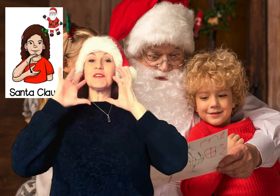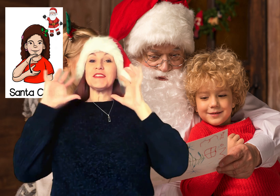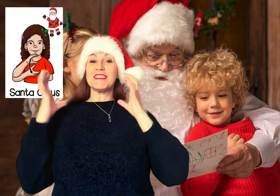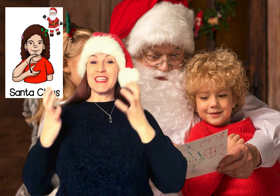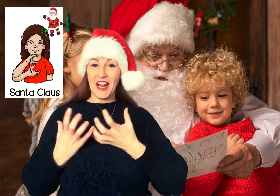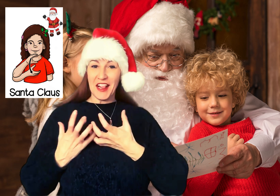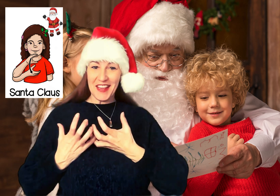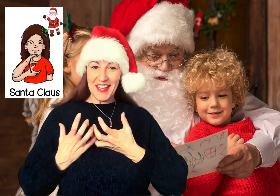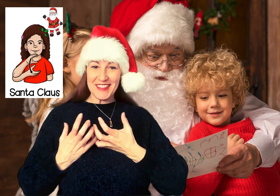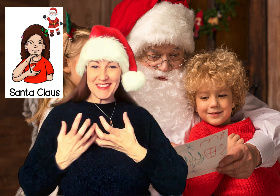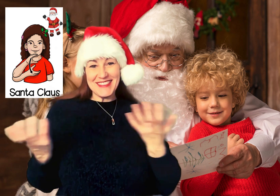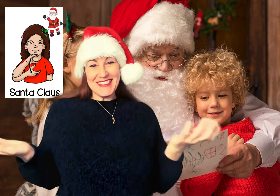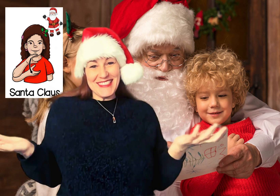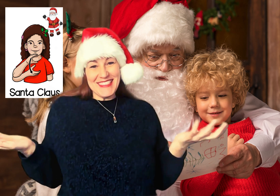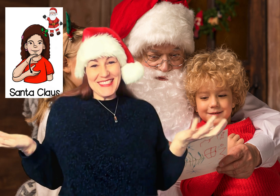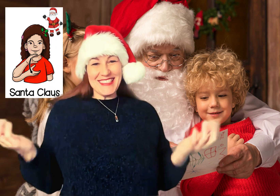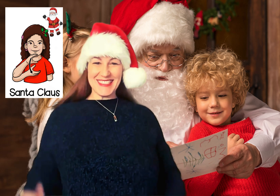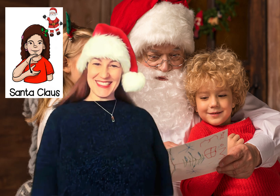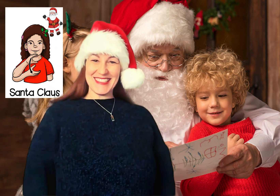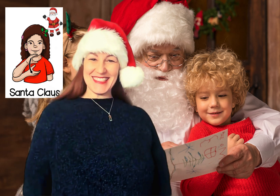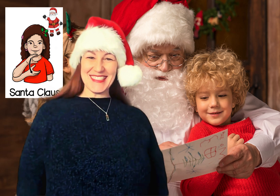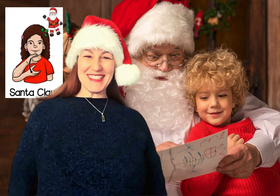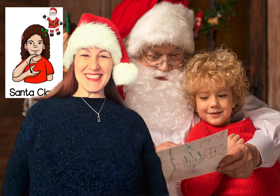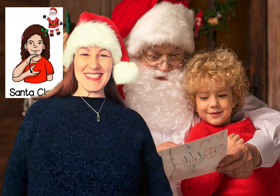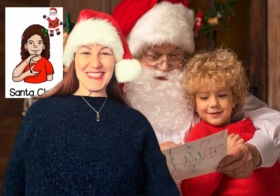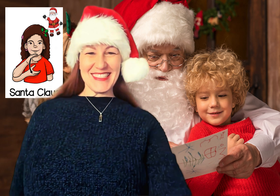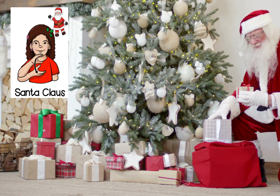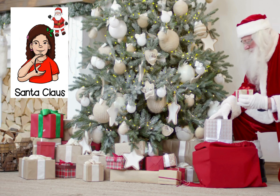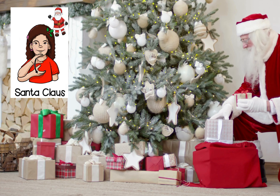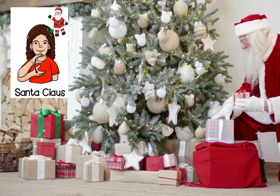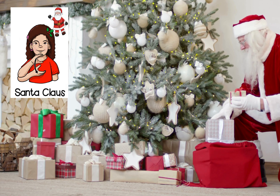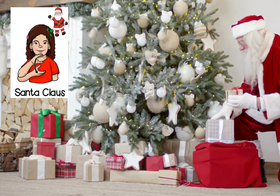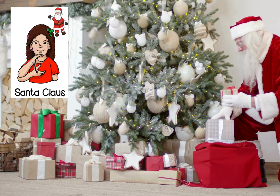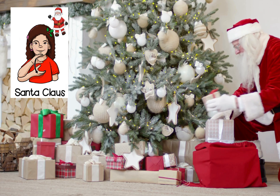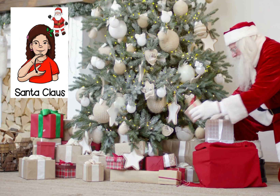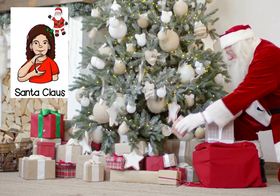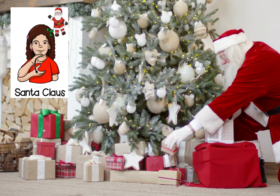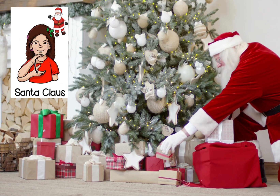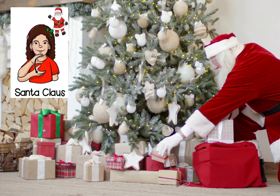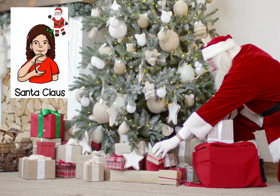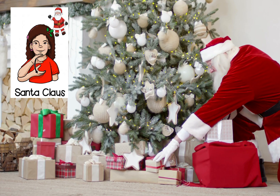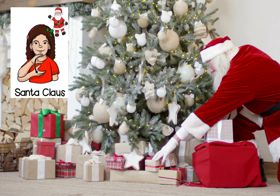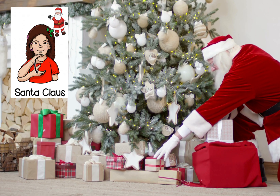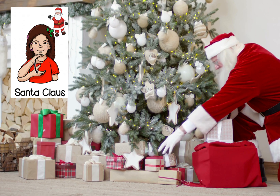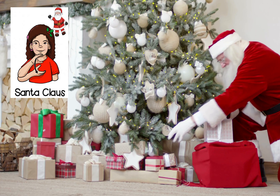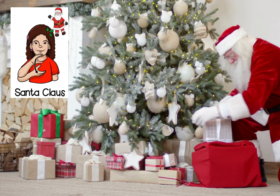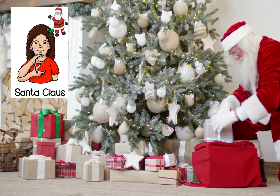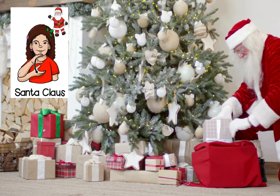Santa Claus.